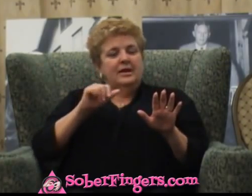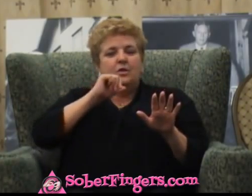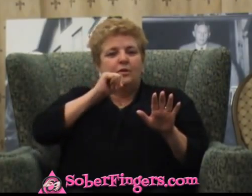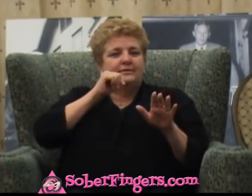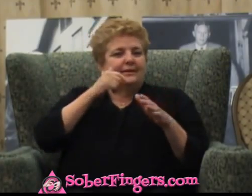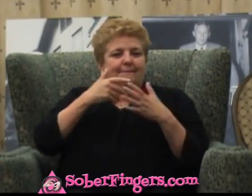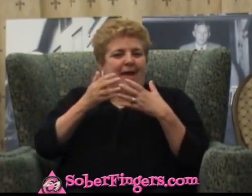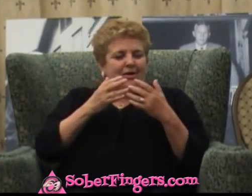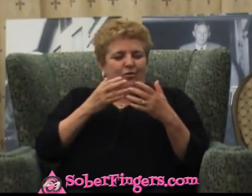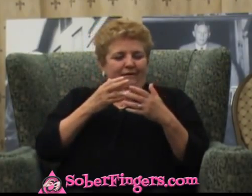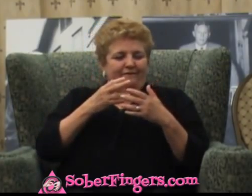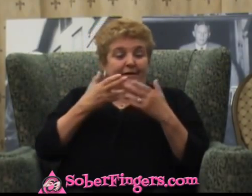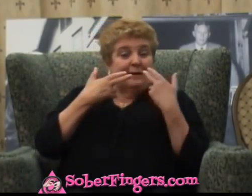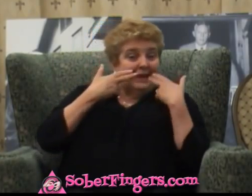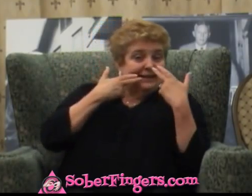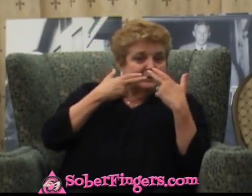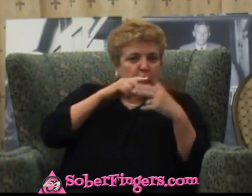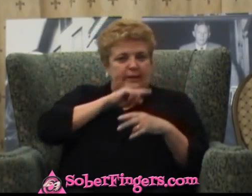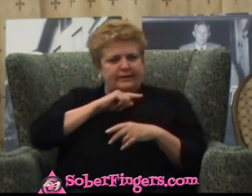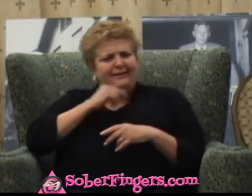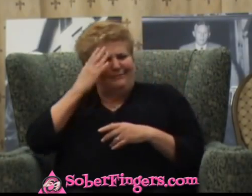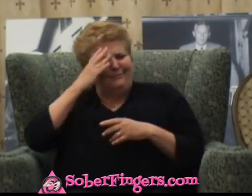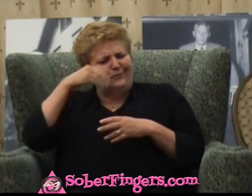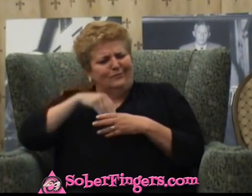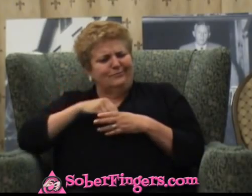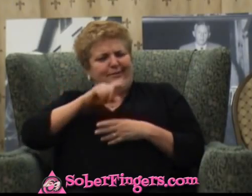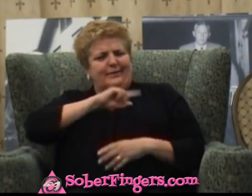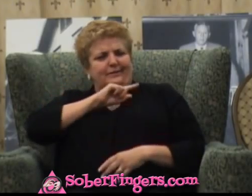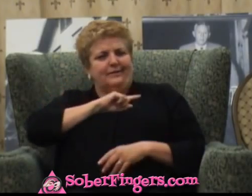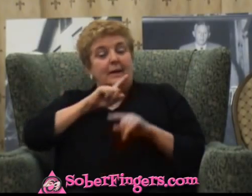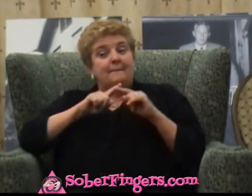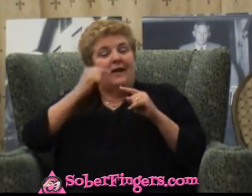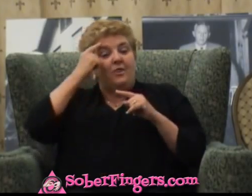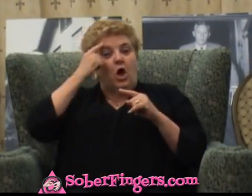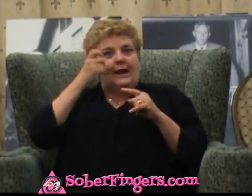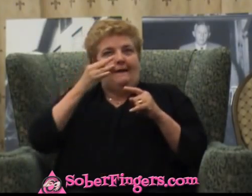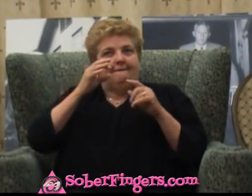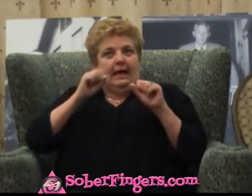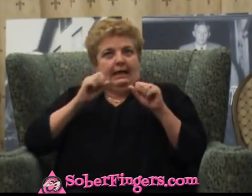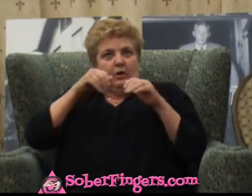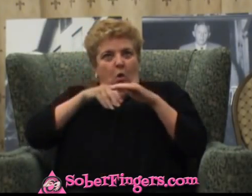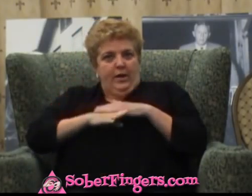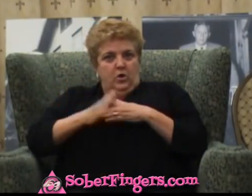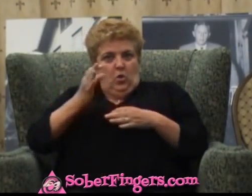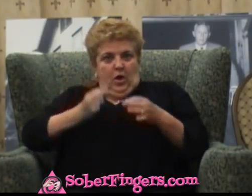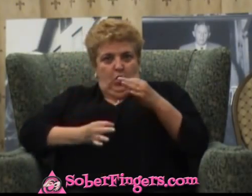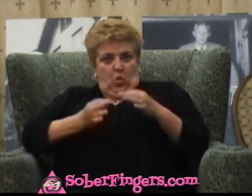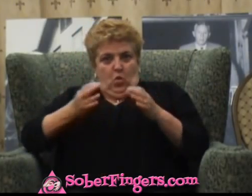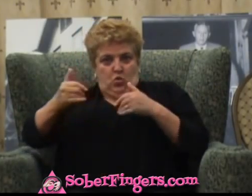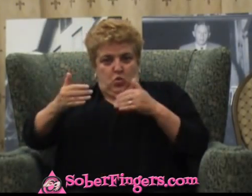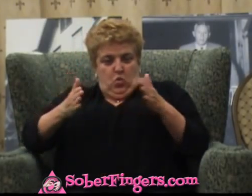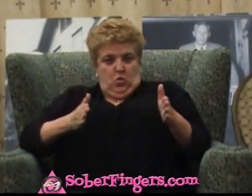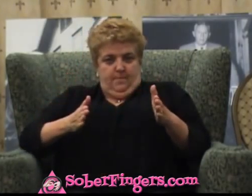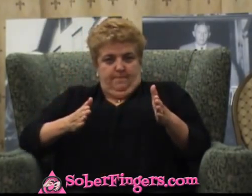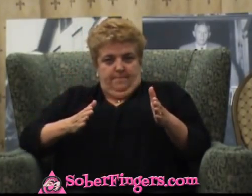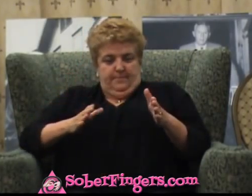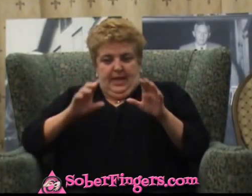guilty. I thought if I could go into a courtroom and I could let this